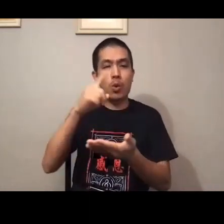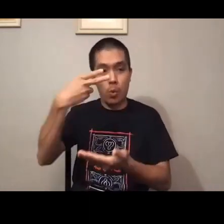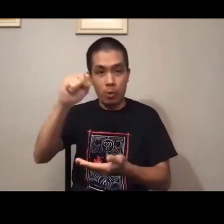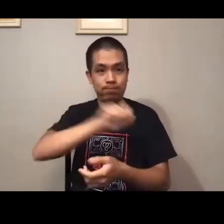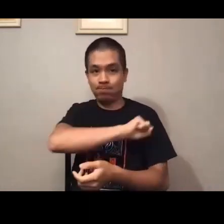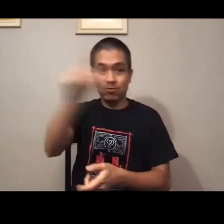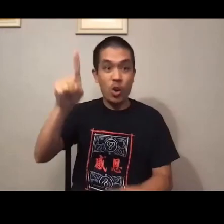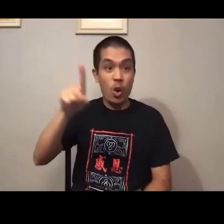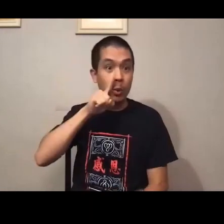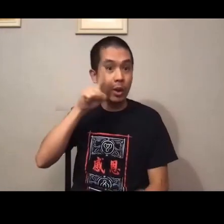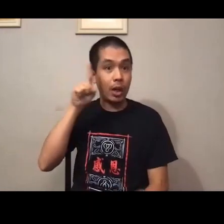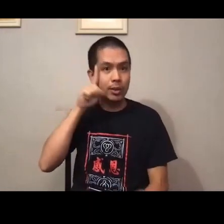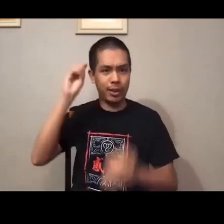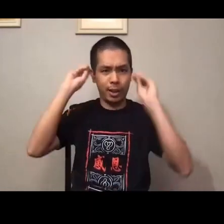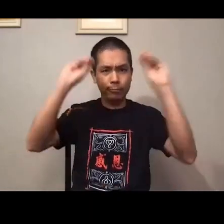and teachers